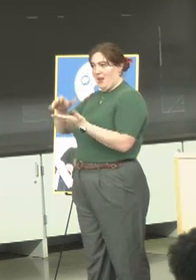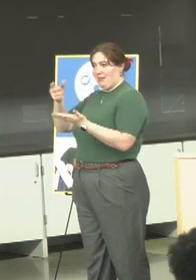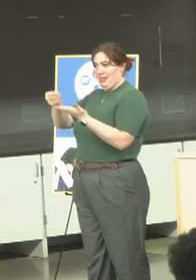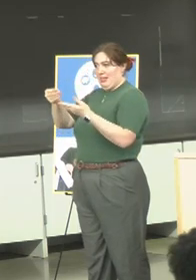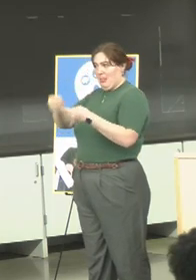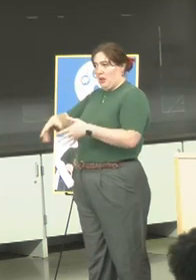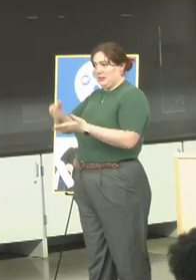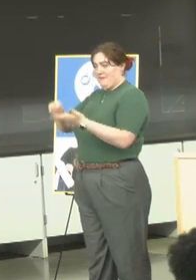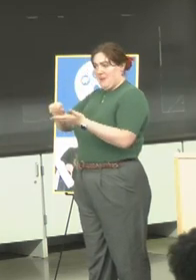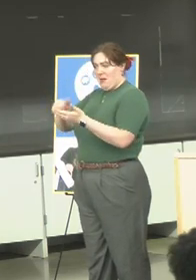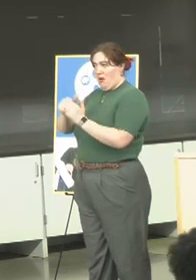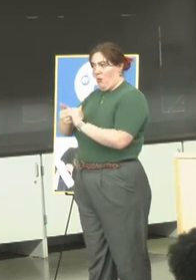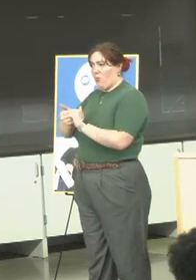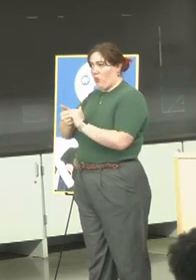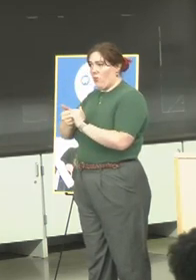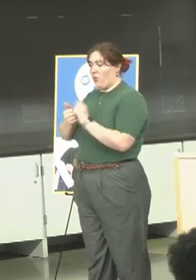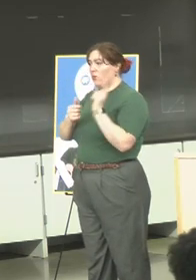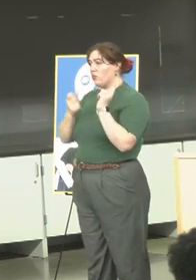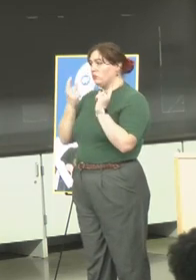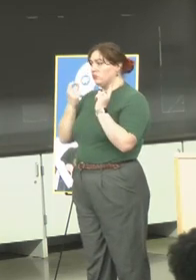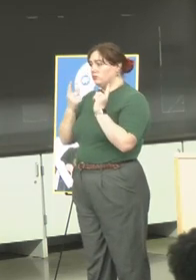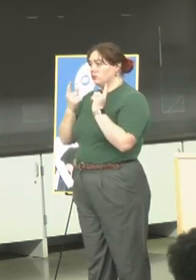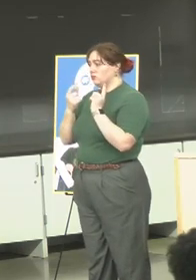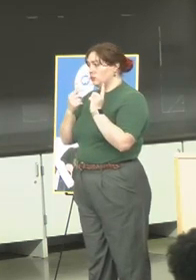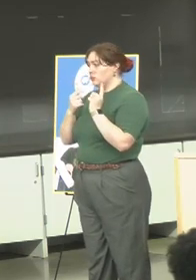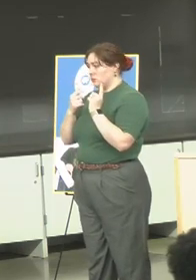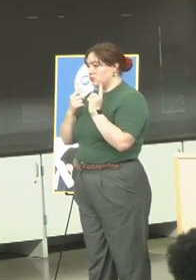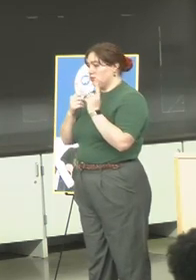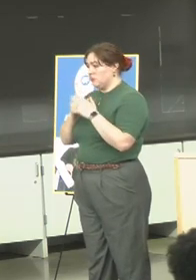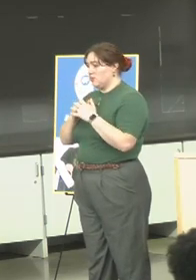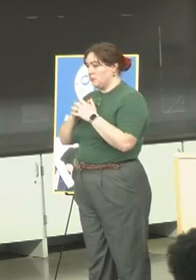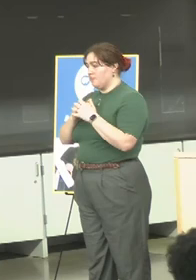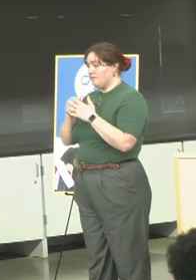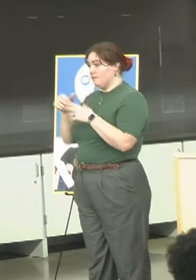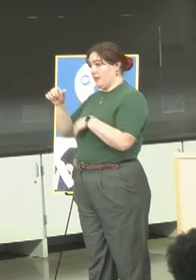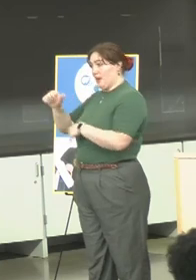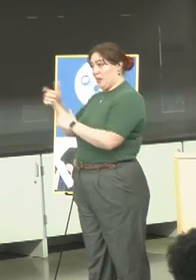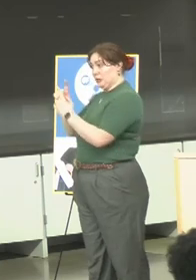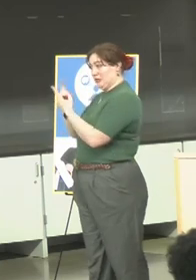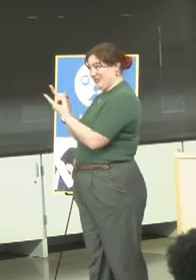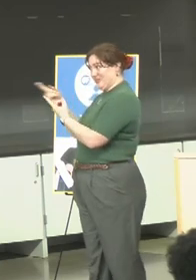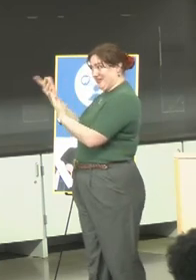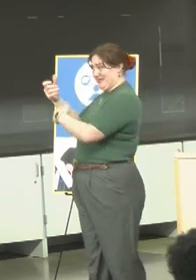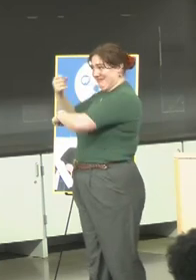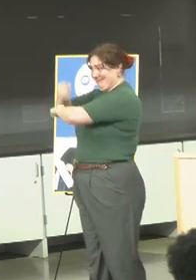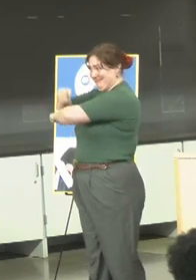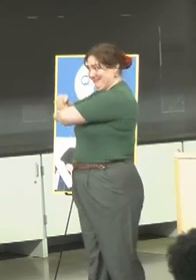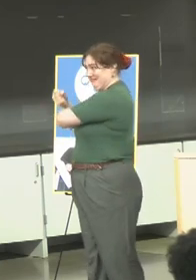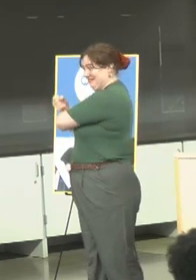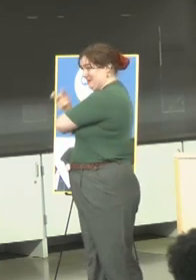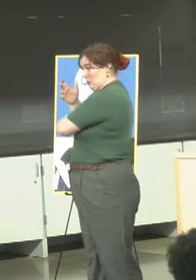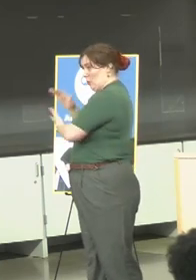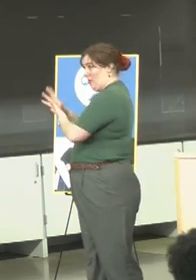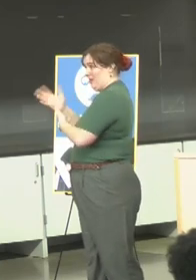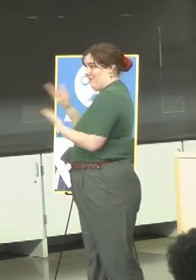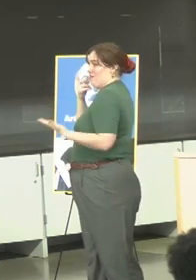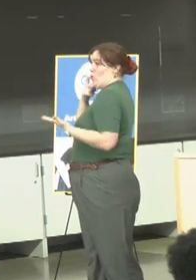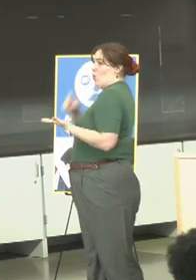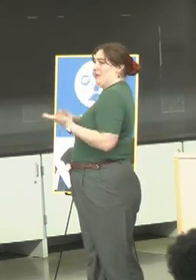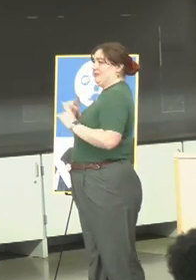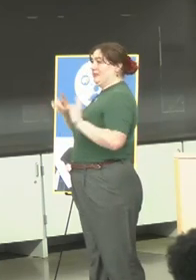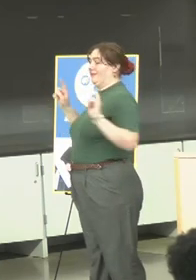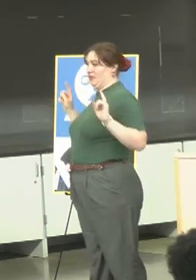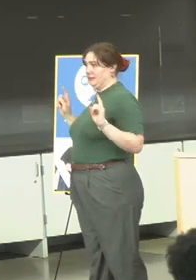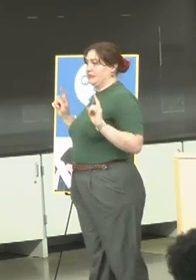a smaller number of folks that, as other districts have closed schools, have seen that effect. But we